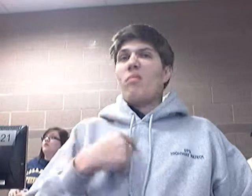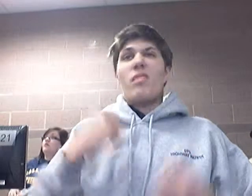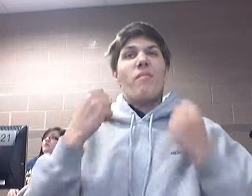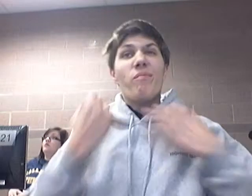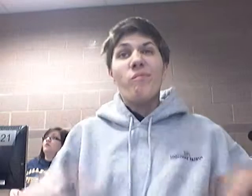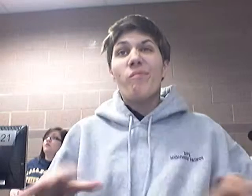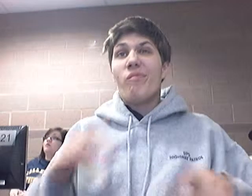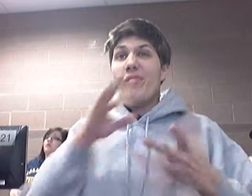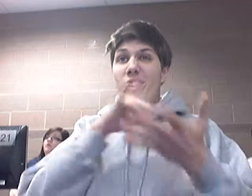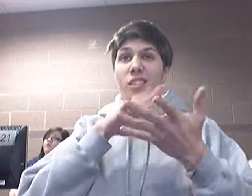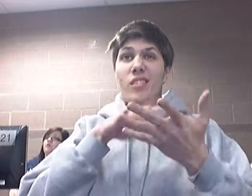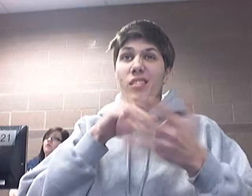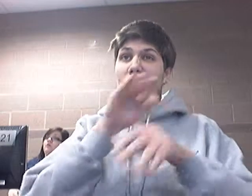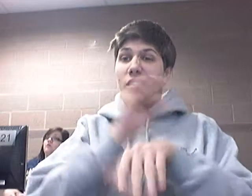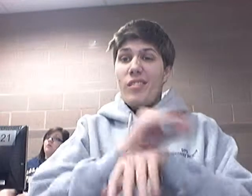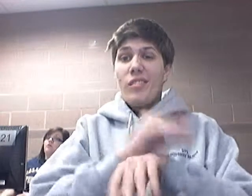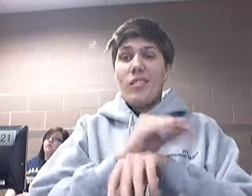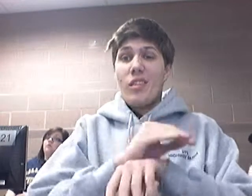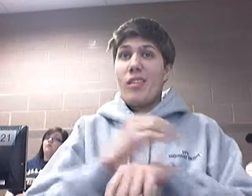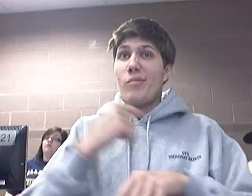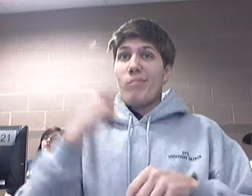Someone messed up in the system or should have been short.